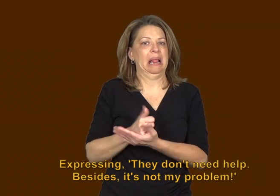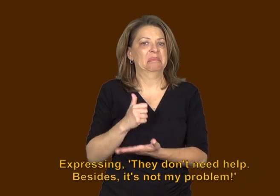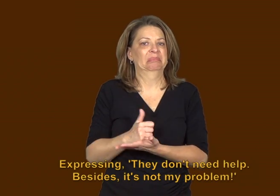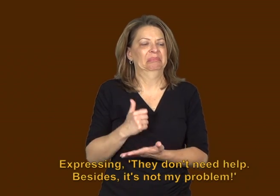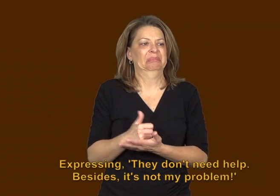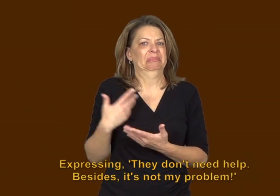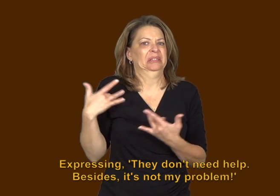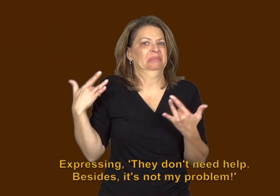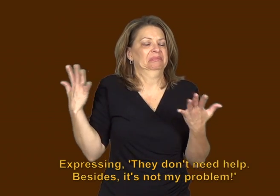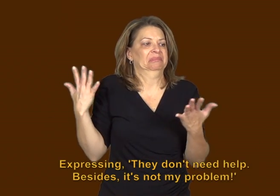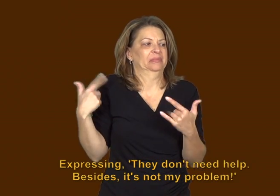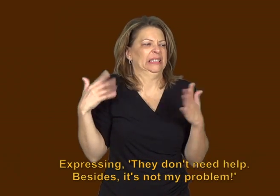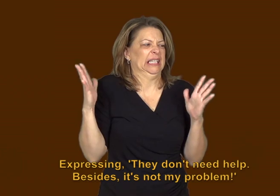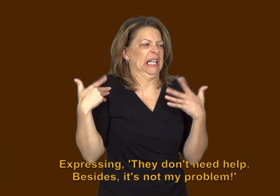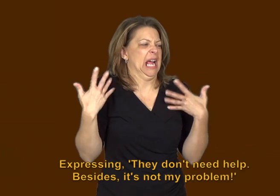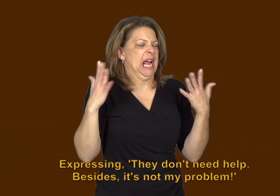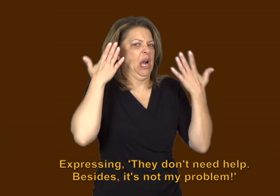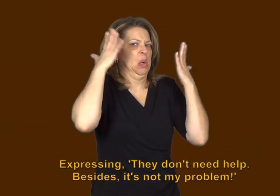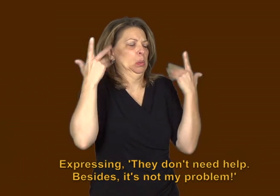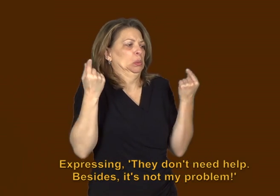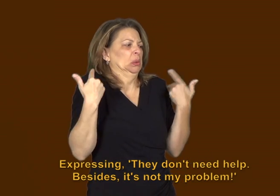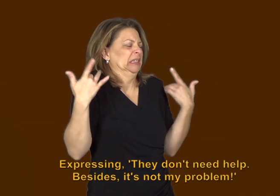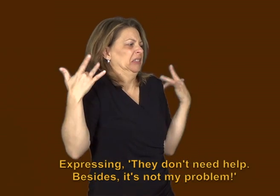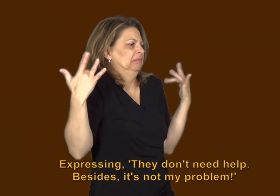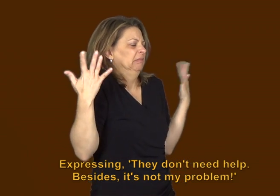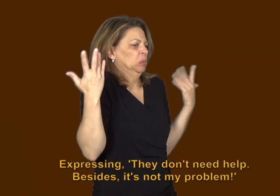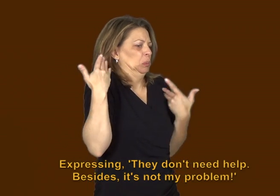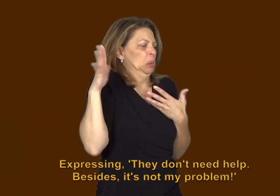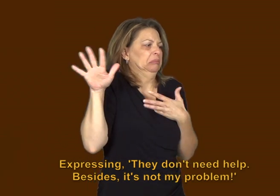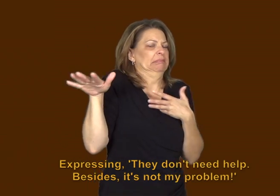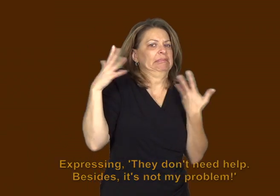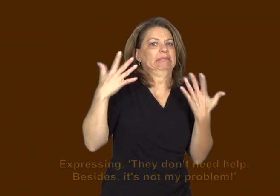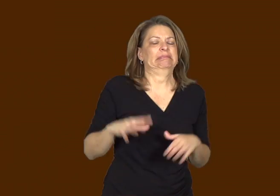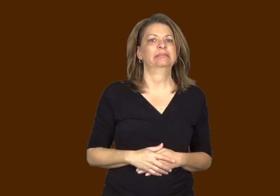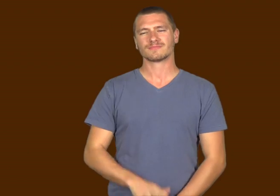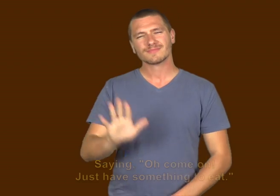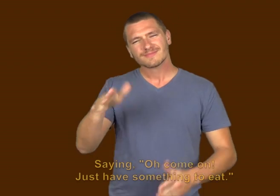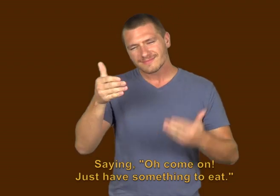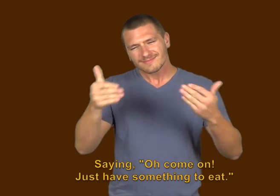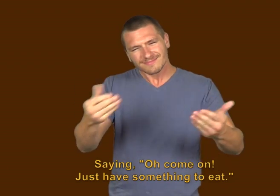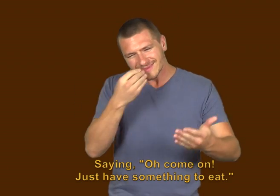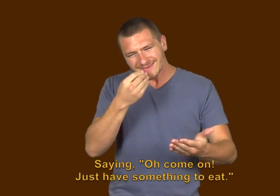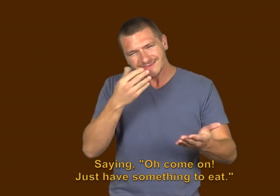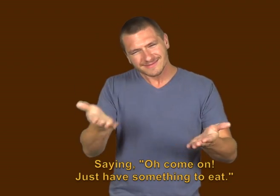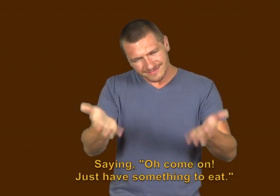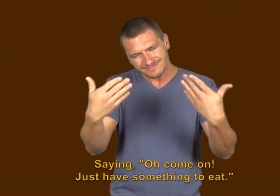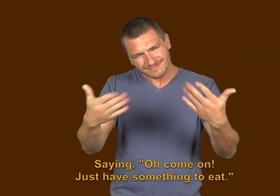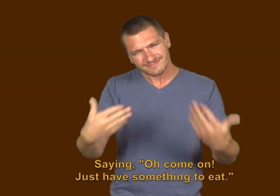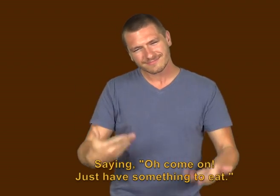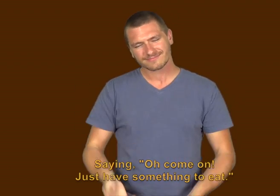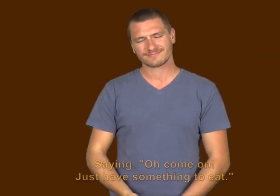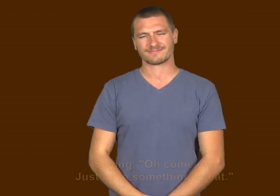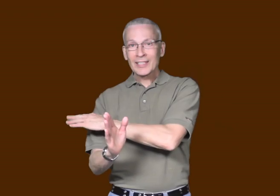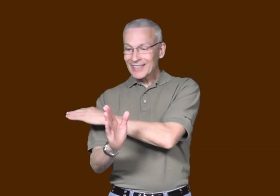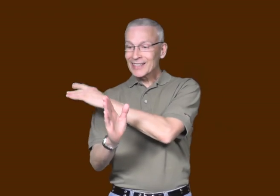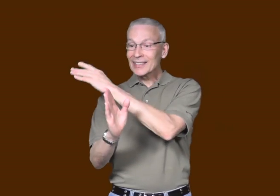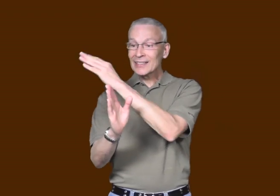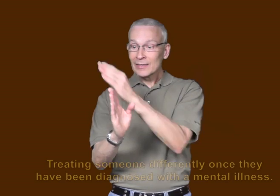Expressing, they don't need help. Besides, it's not my problem. Oh, come on, just have something to eat.